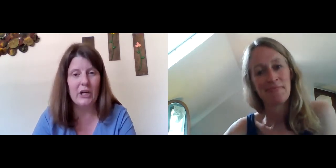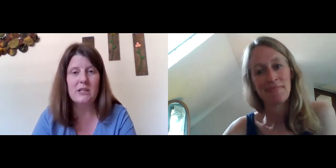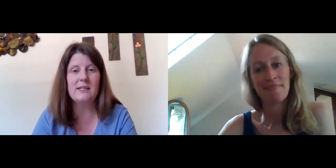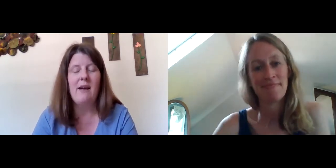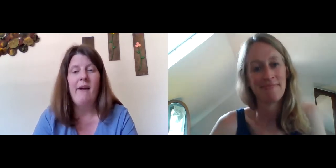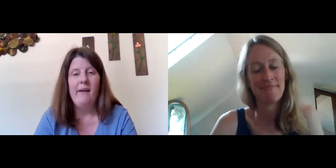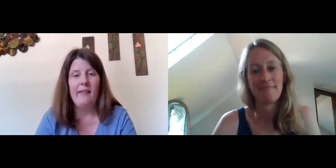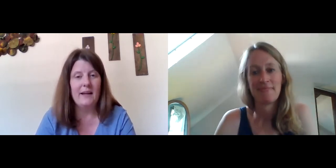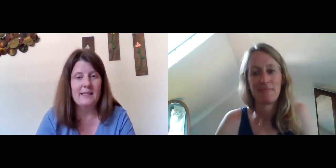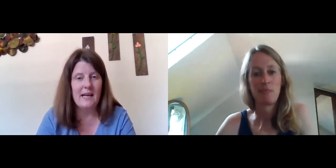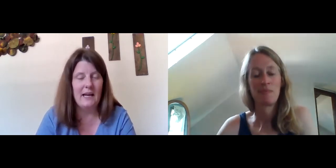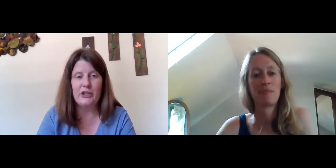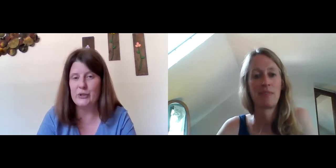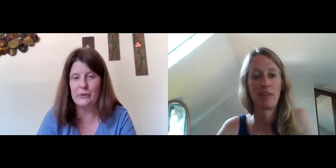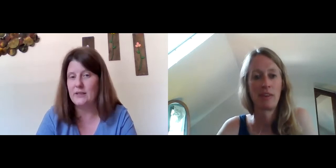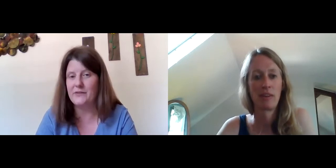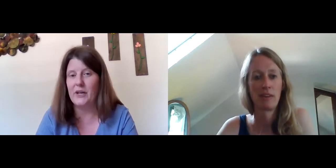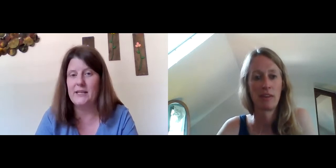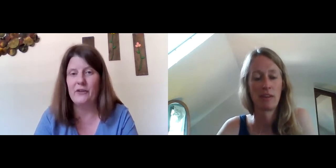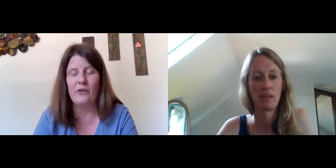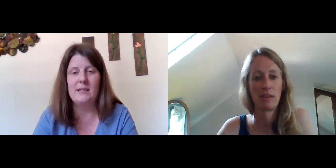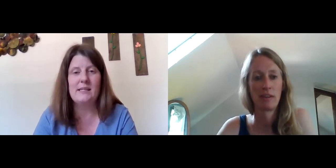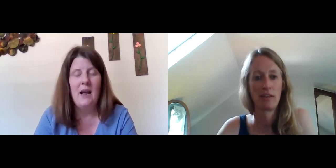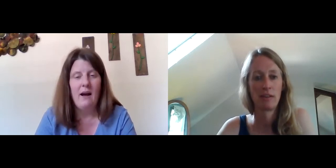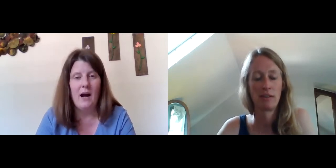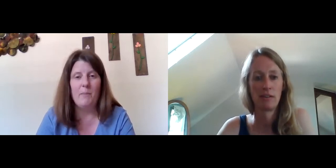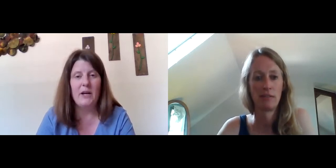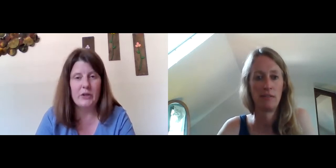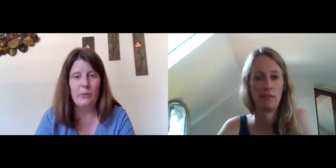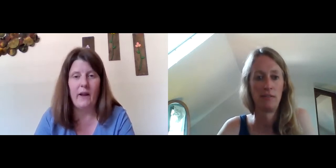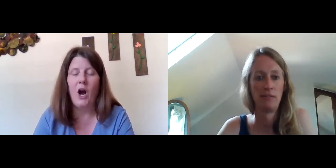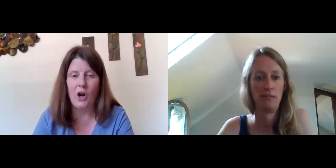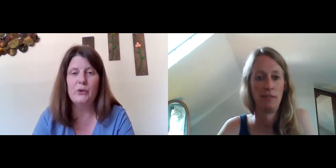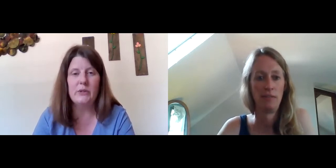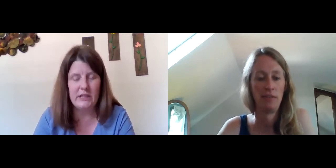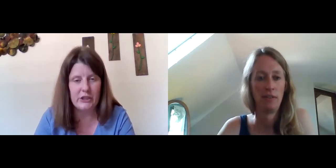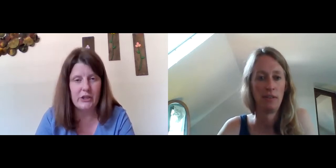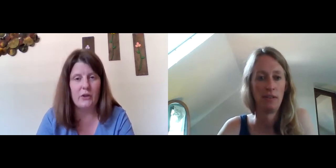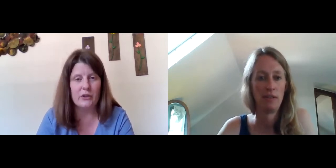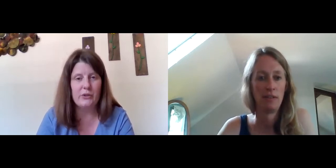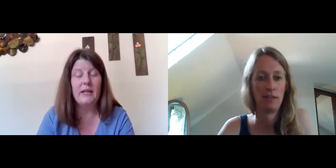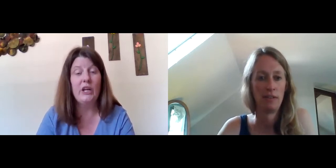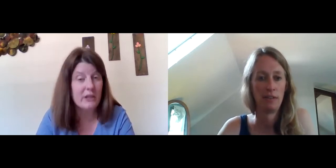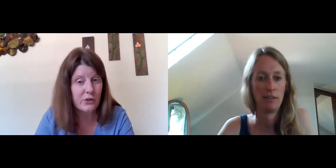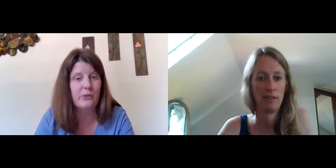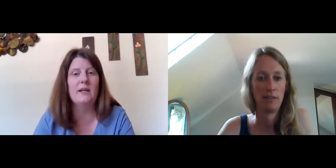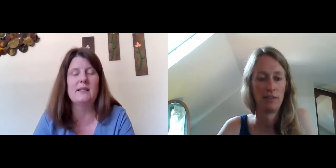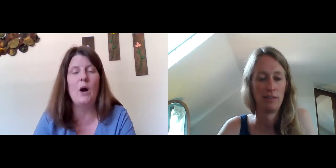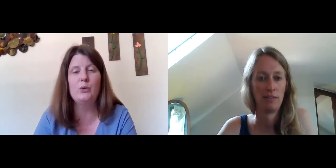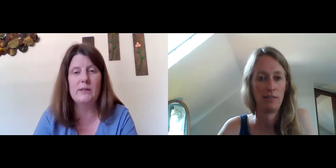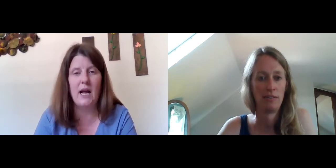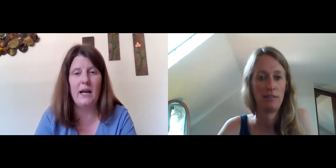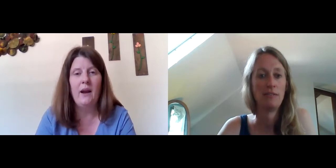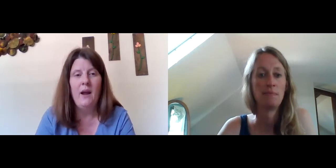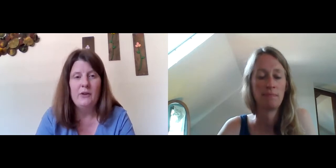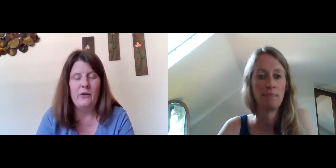21 years. And like I said, each student is very different. I try really hard to teach other hearing students how